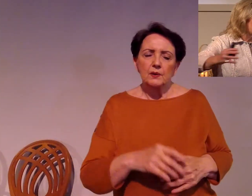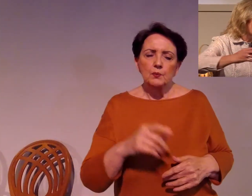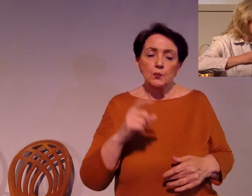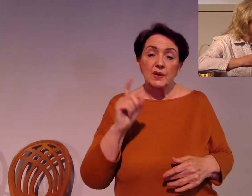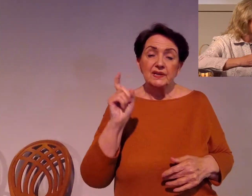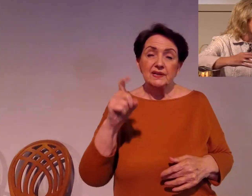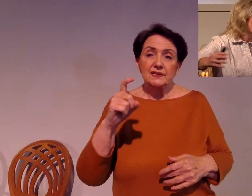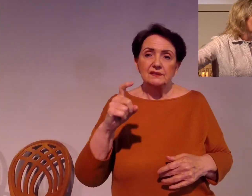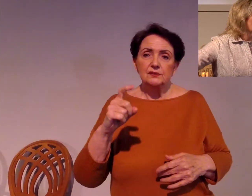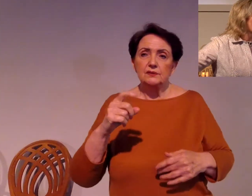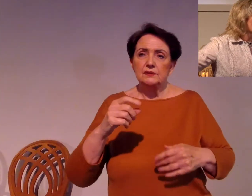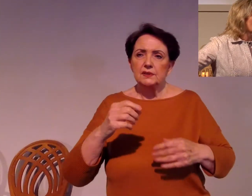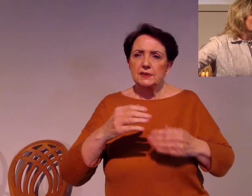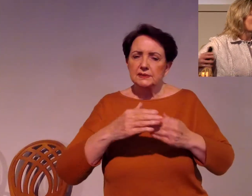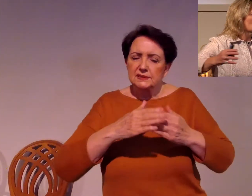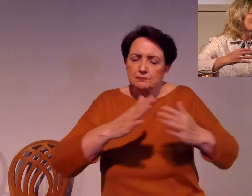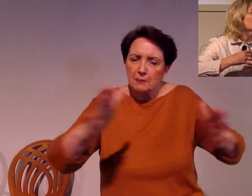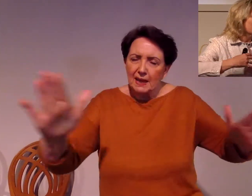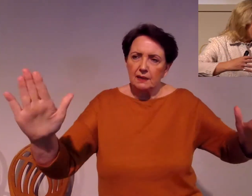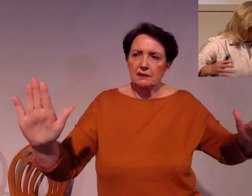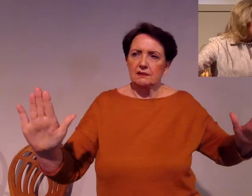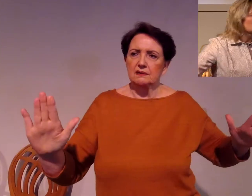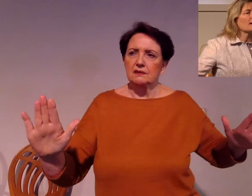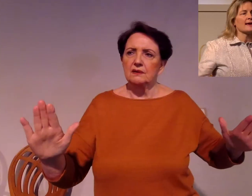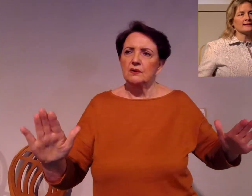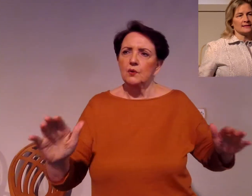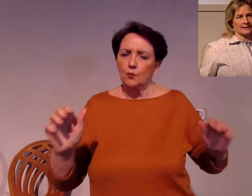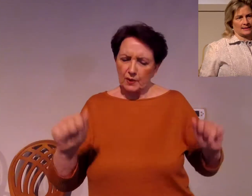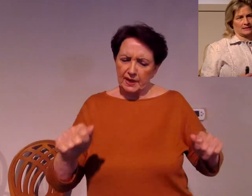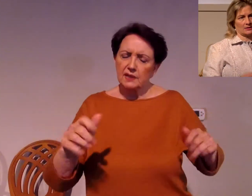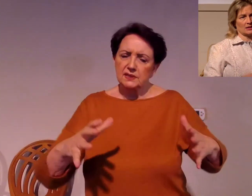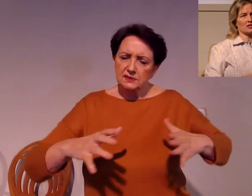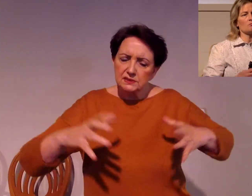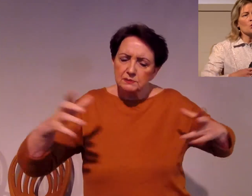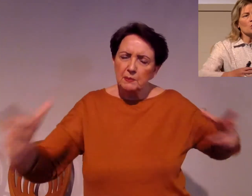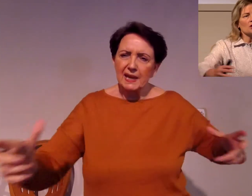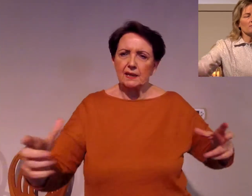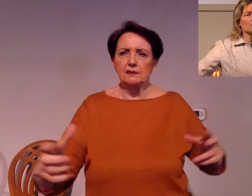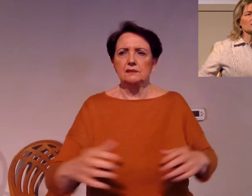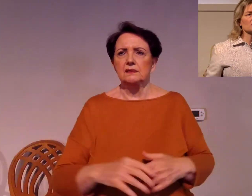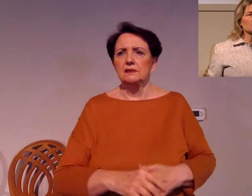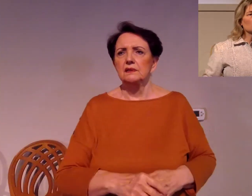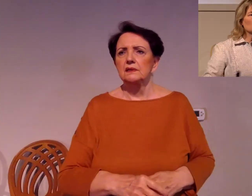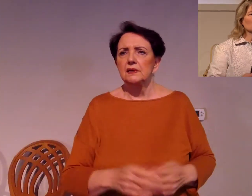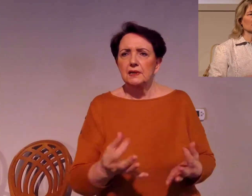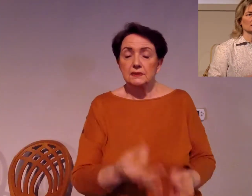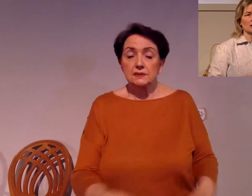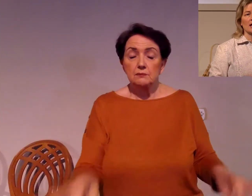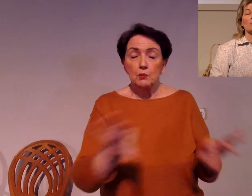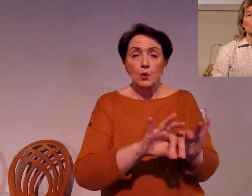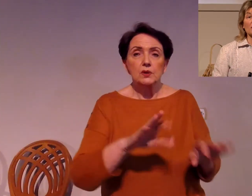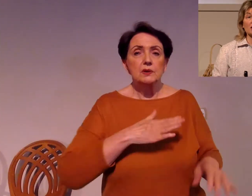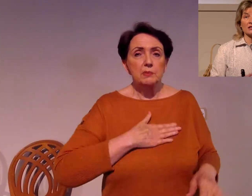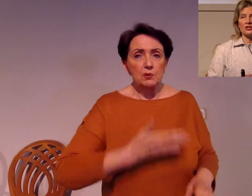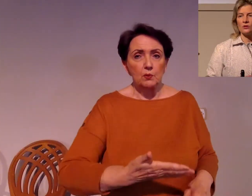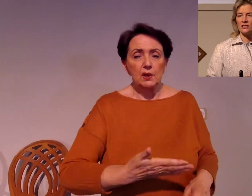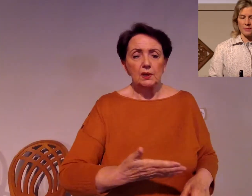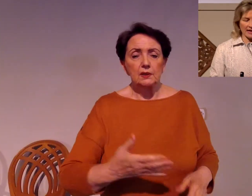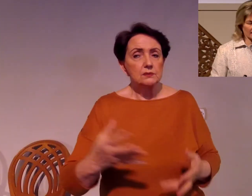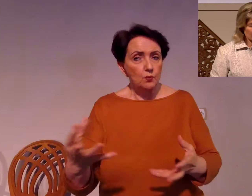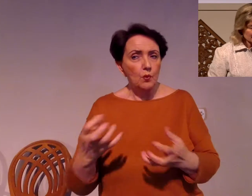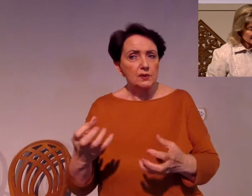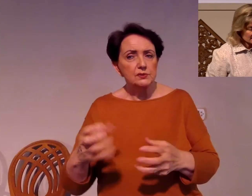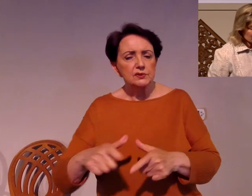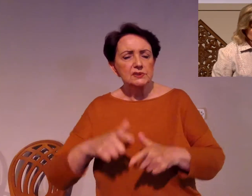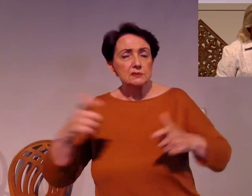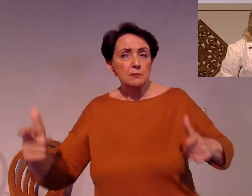the settings. We can expand these settings. It's important for us to be willing and wanting to